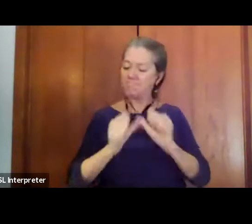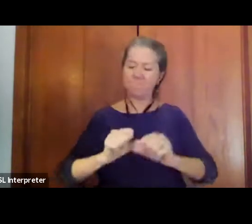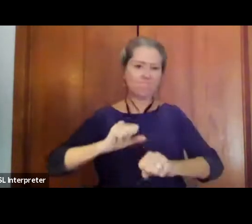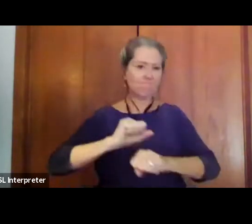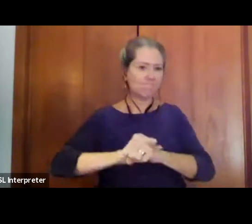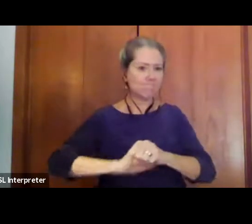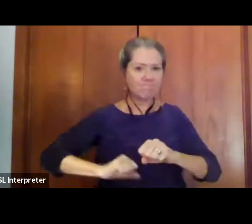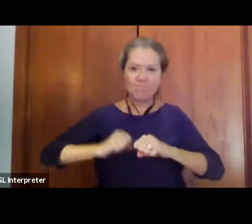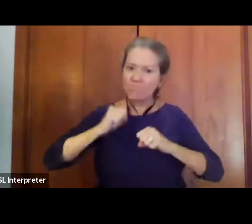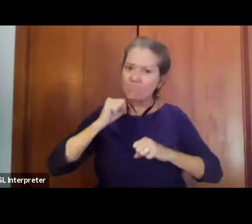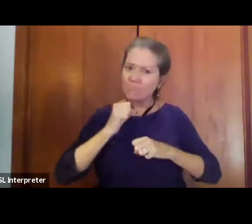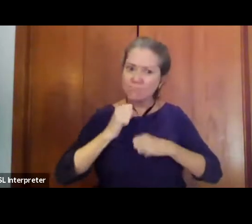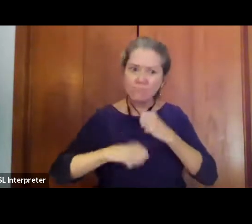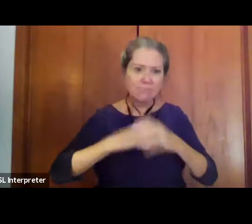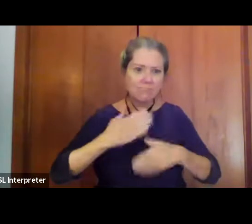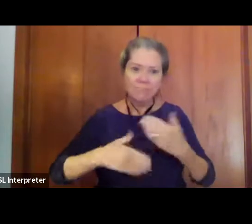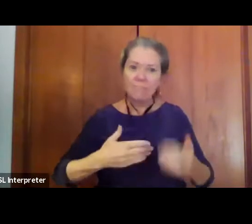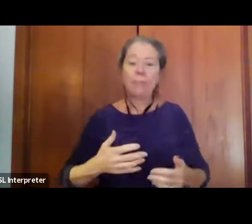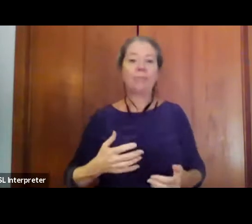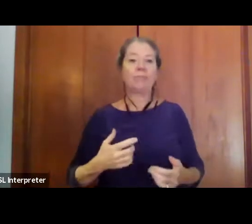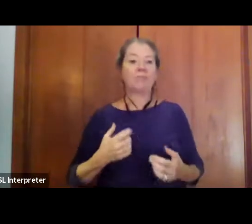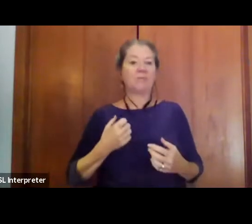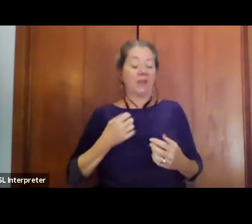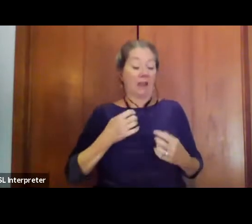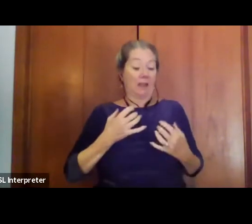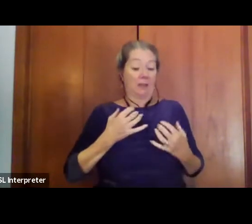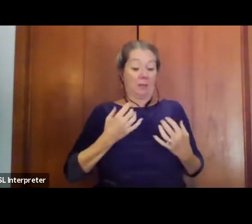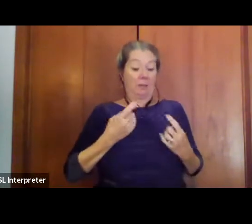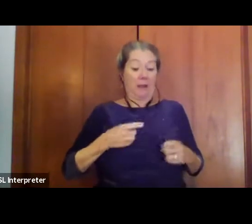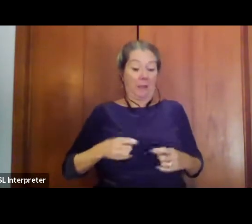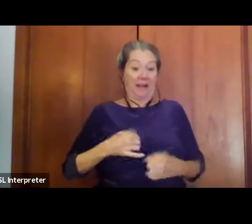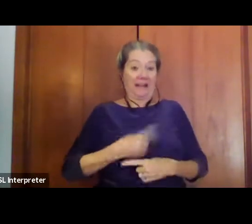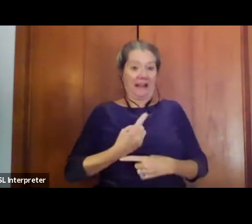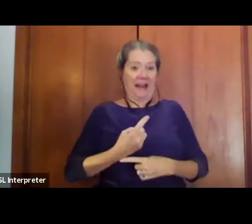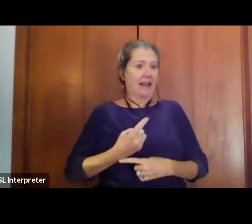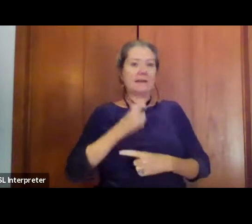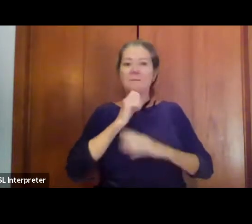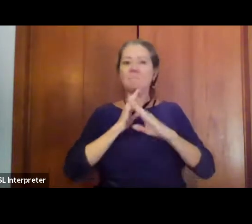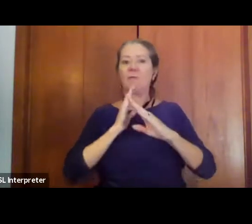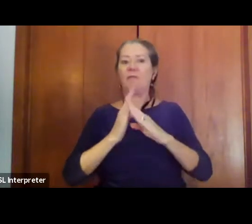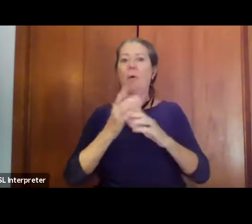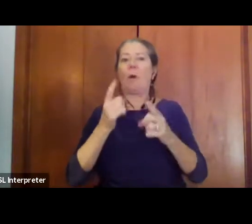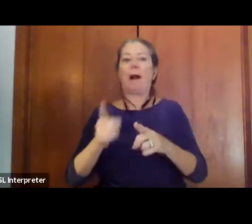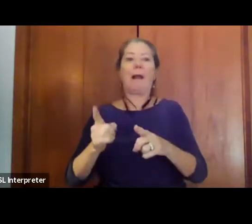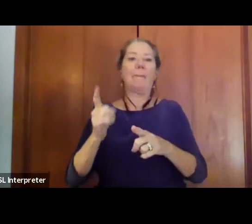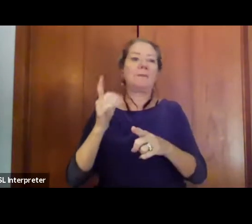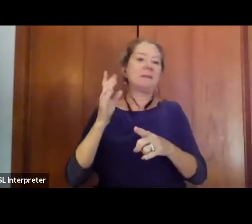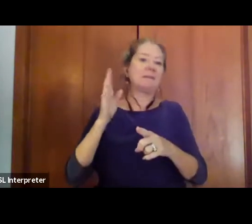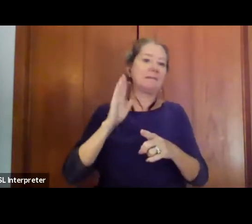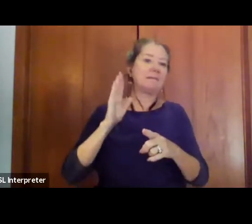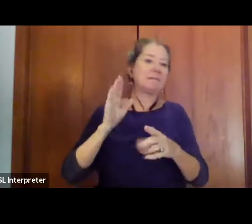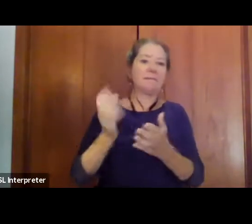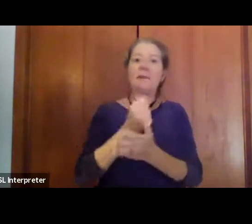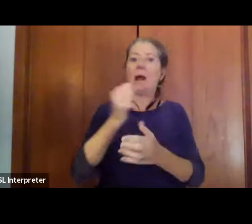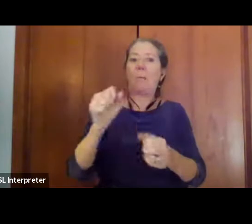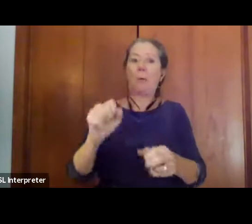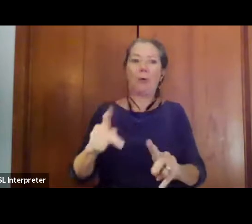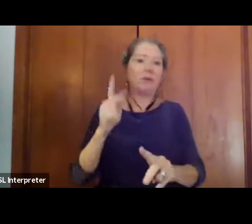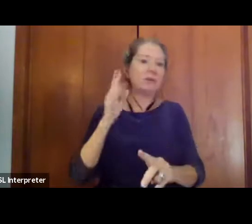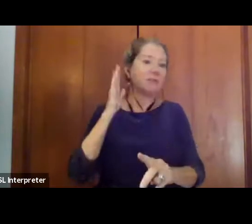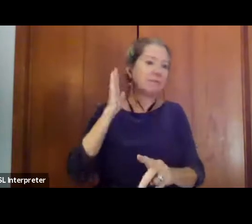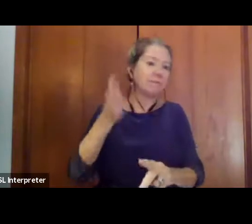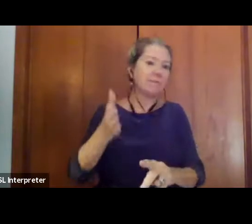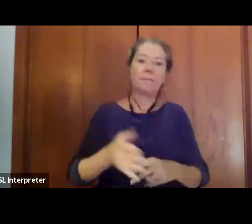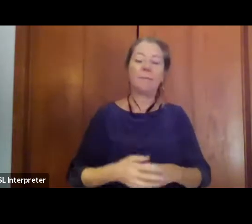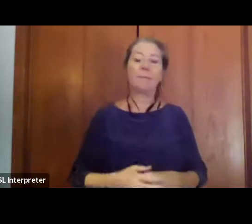not going to let the circumstances of today preclude us from the opportunities of tomorrow, and we must do it together. We have